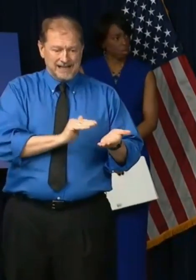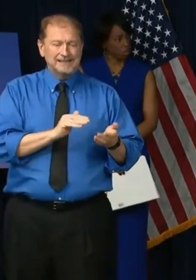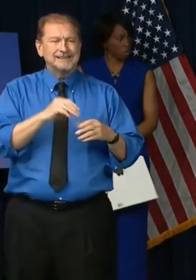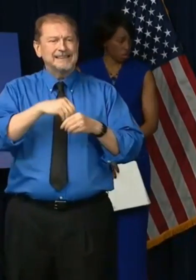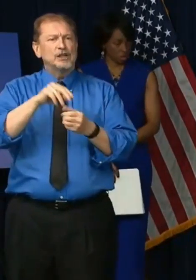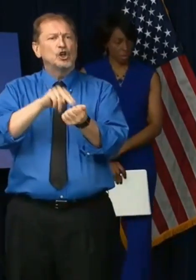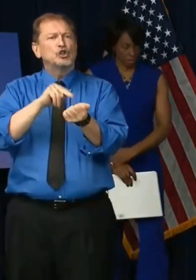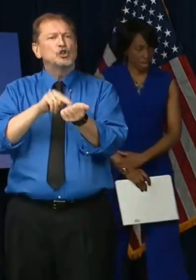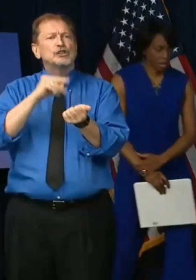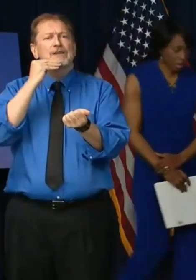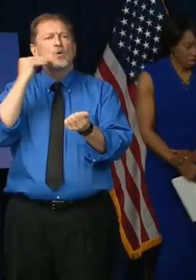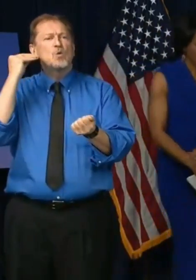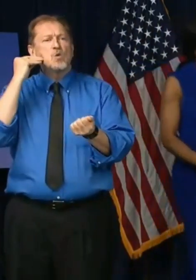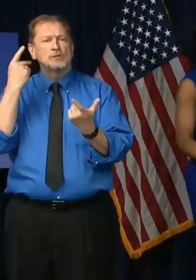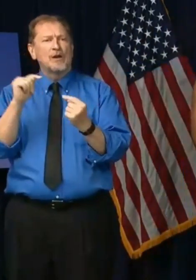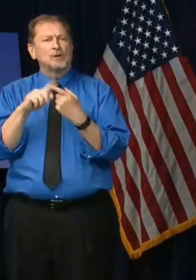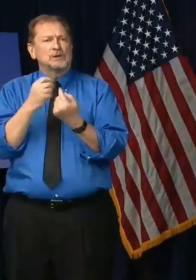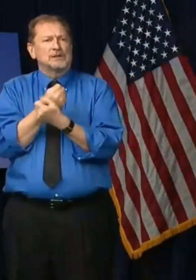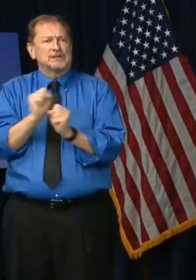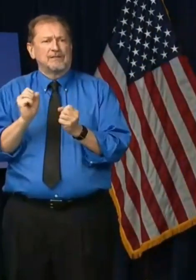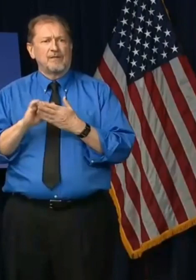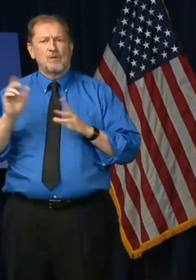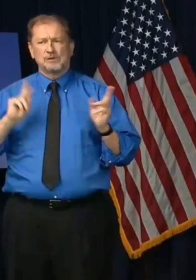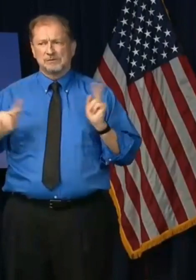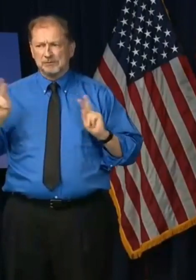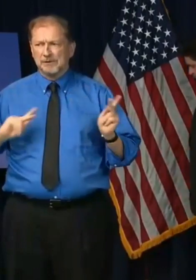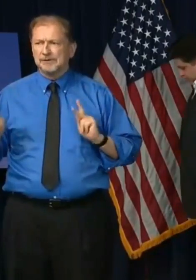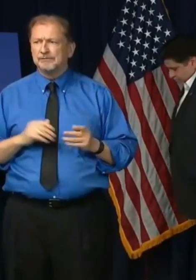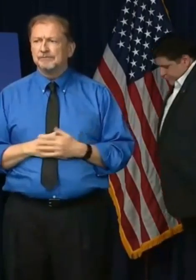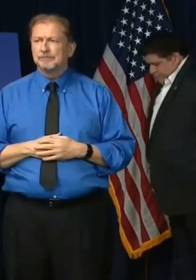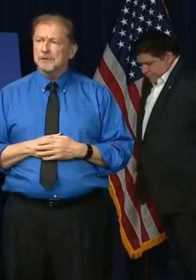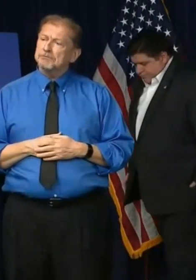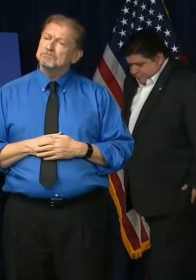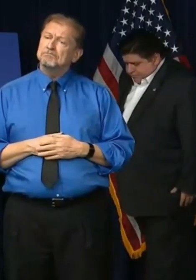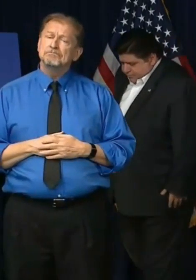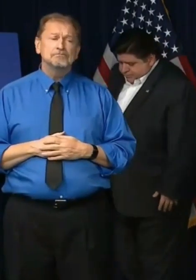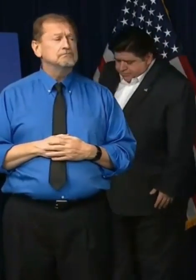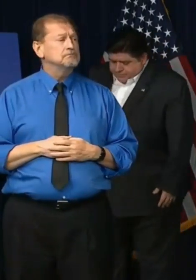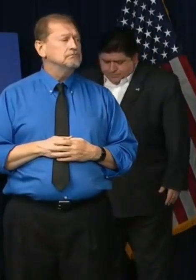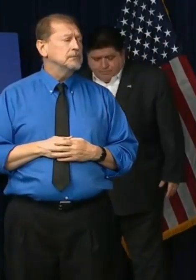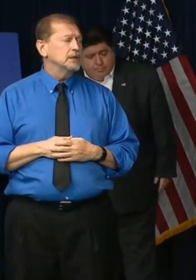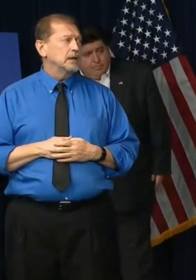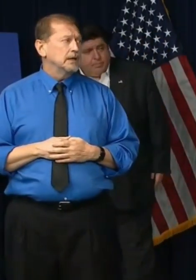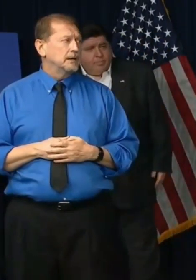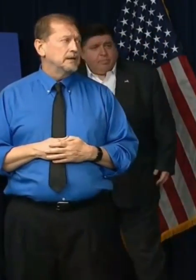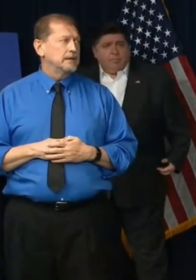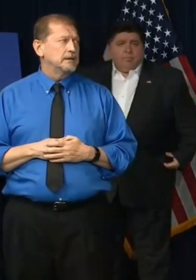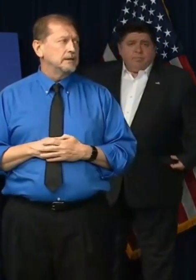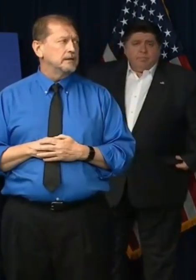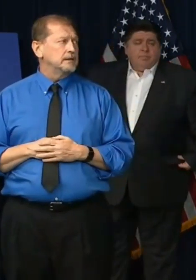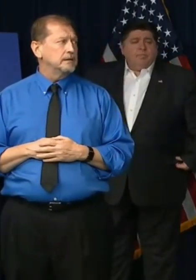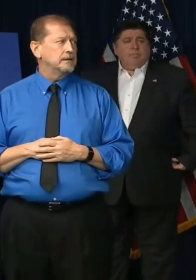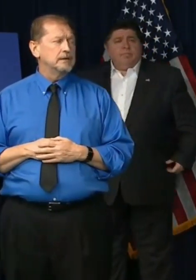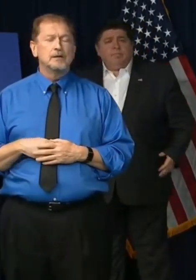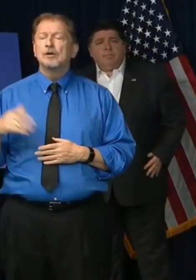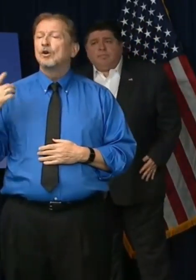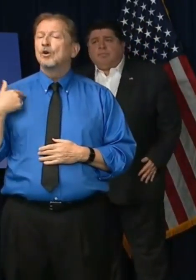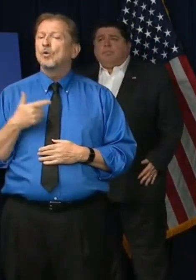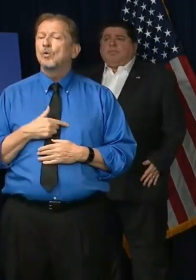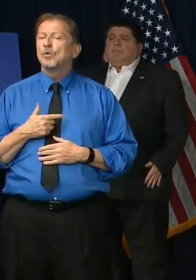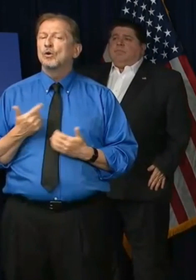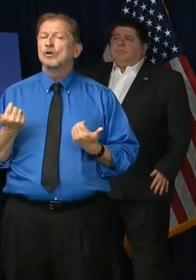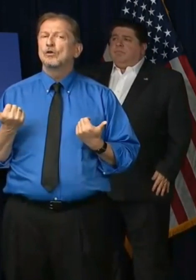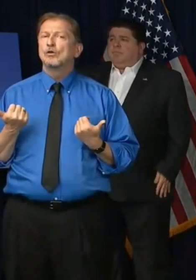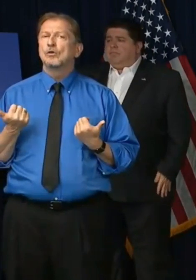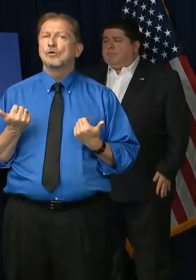homes? I think we've both been speaking towards this. We're trying to identify,